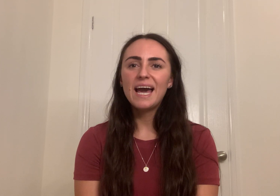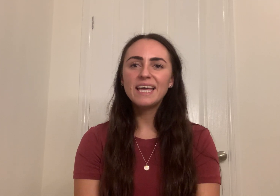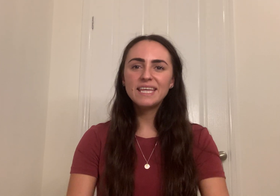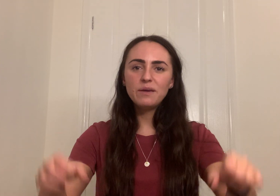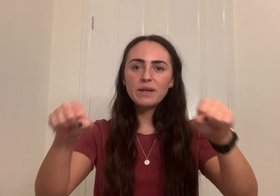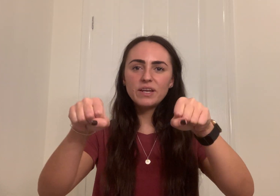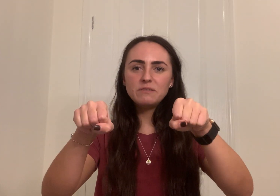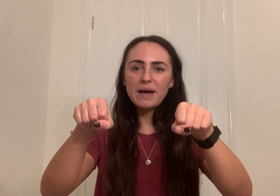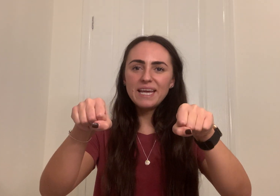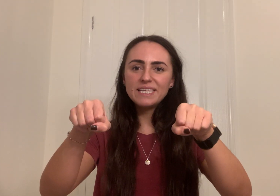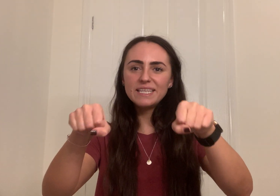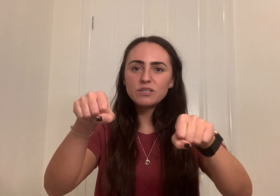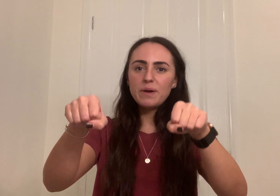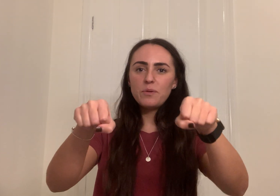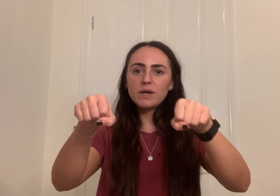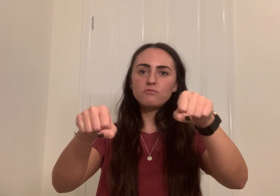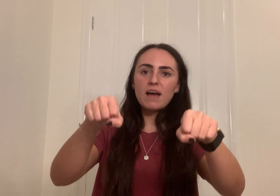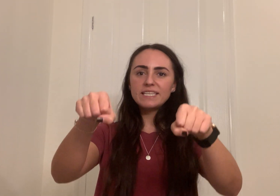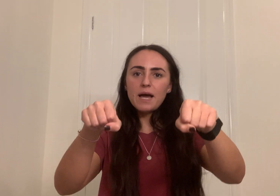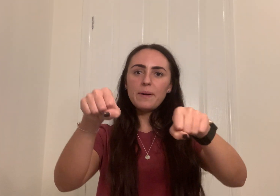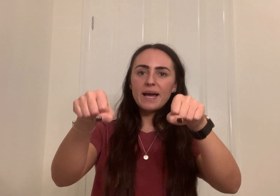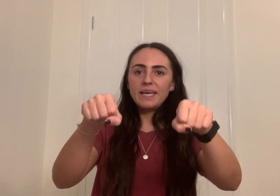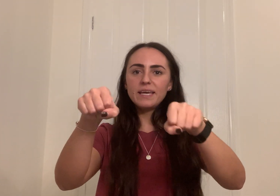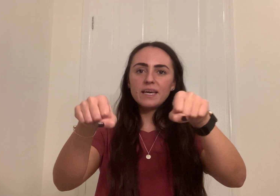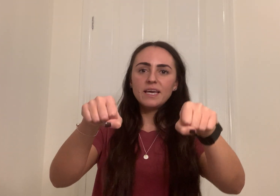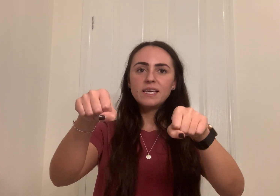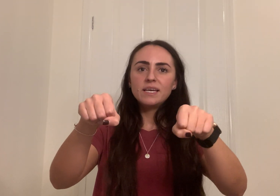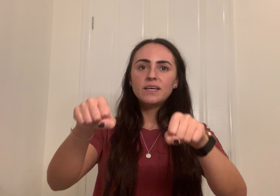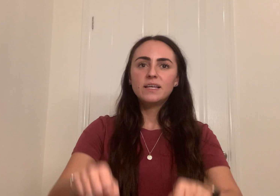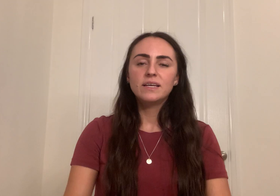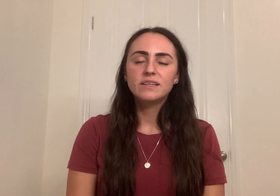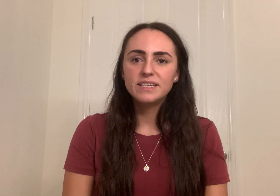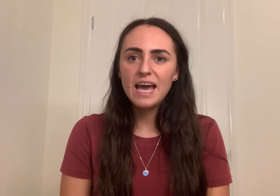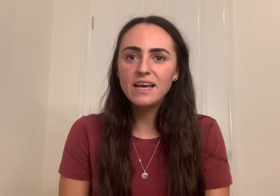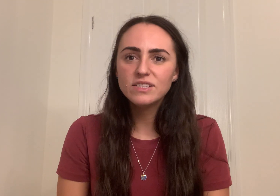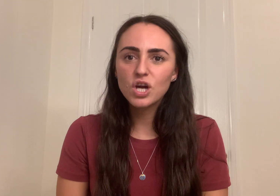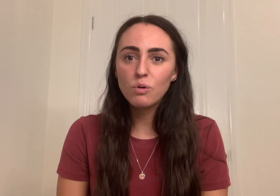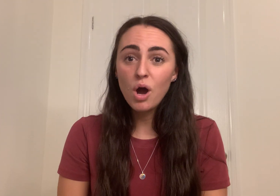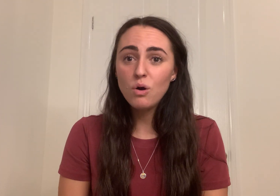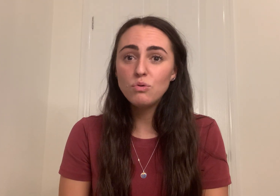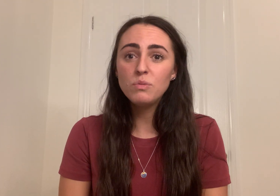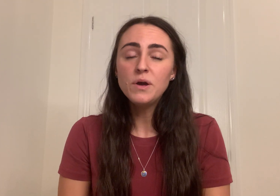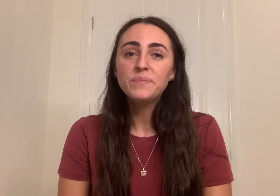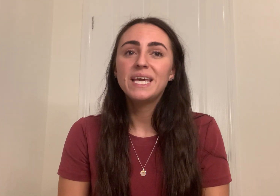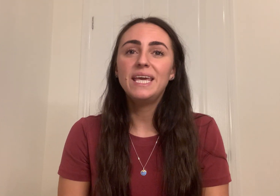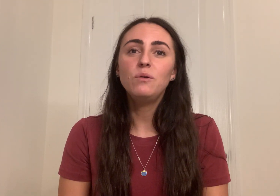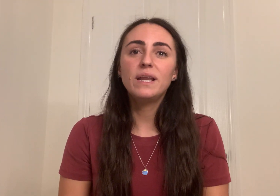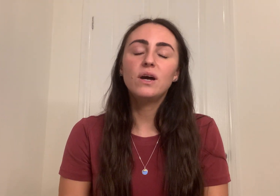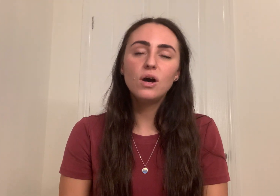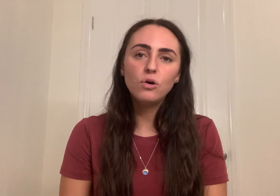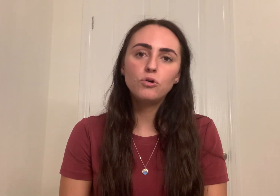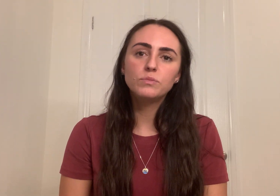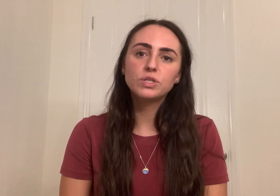I think he went on his bike, didn't he? So maybe we could ride our bike, yeah, to go home. He went home to